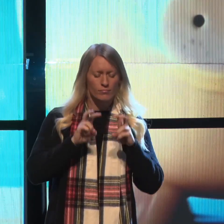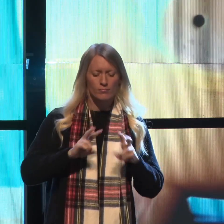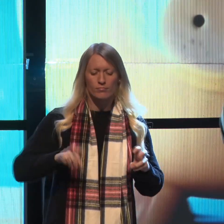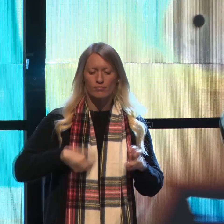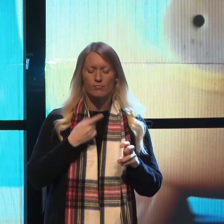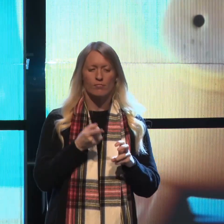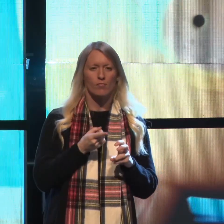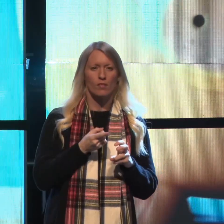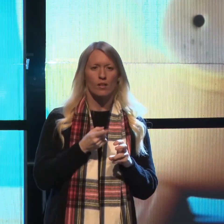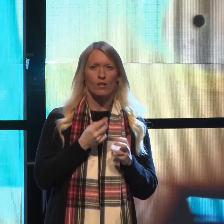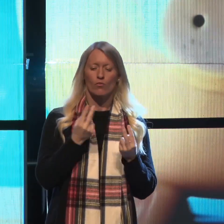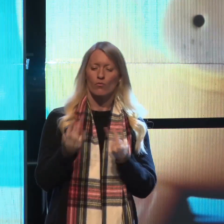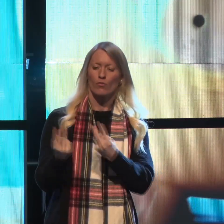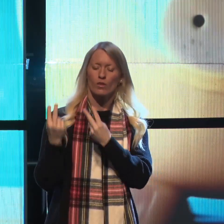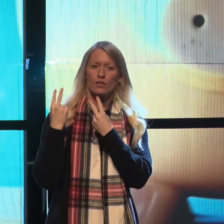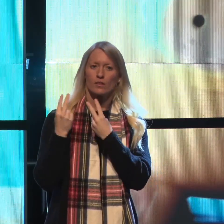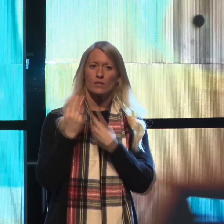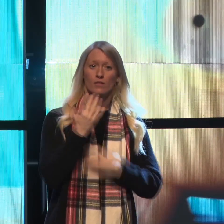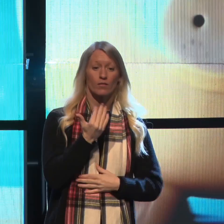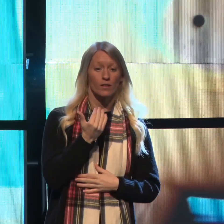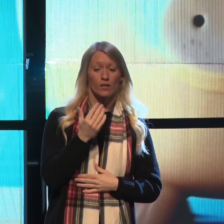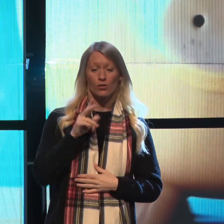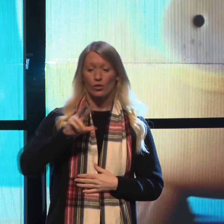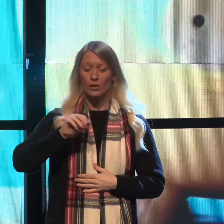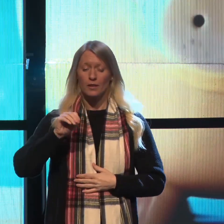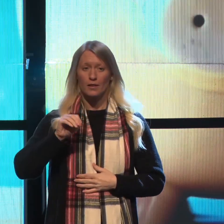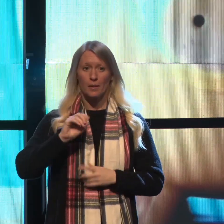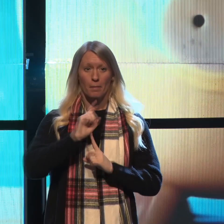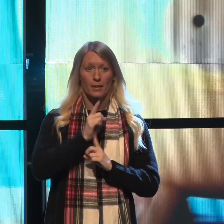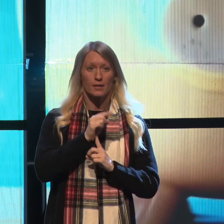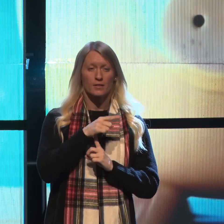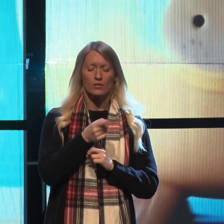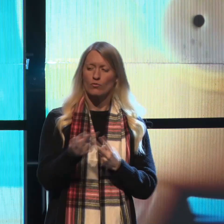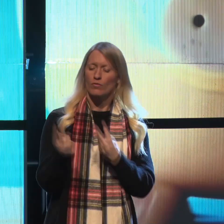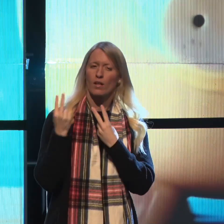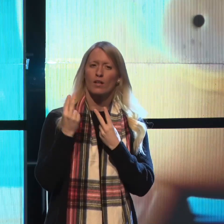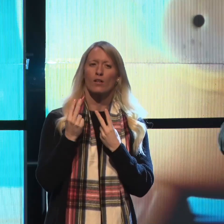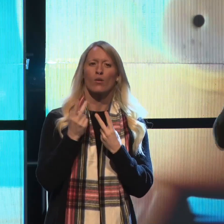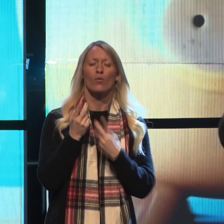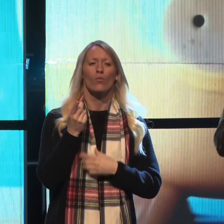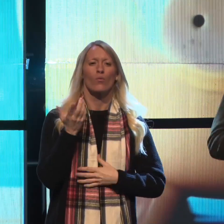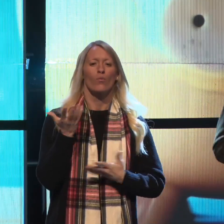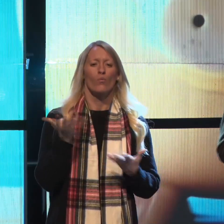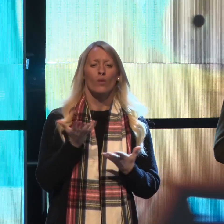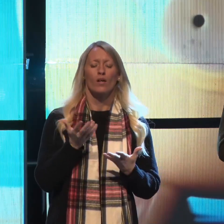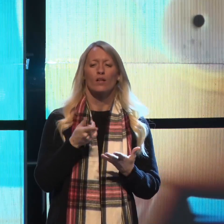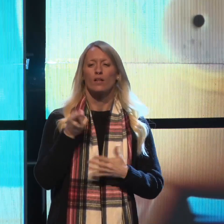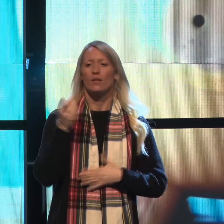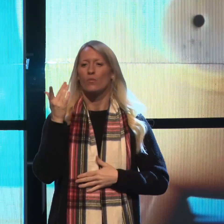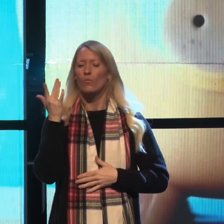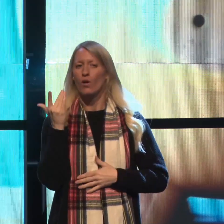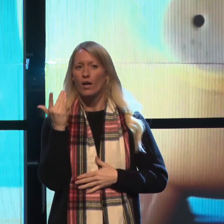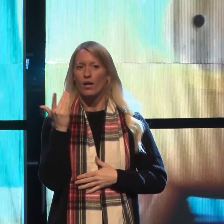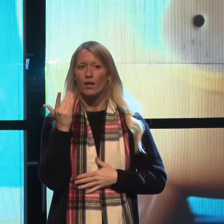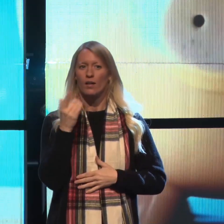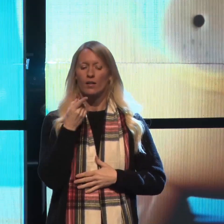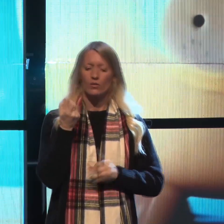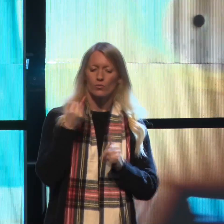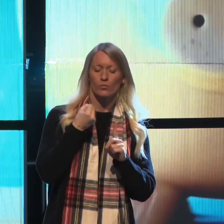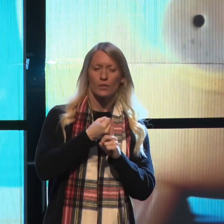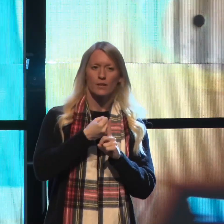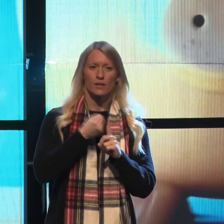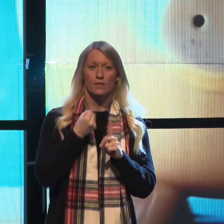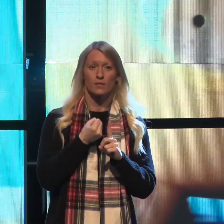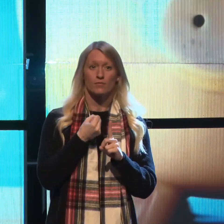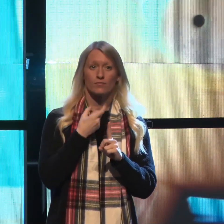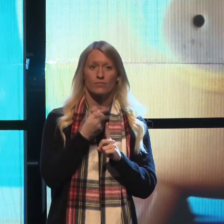30 minutes and reflect on where you want to be and why. Why does it matter? What impact? And I would encourage you to break it down,